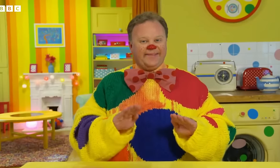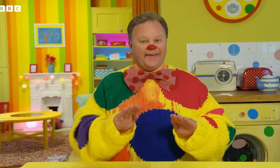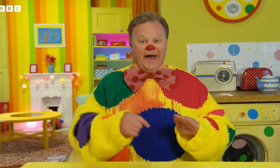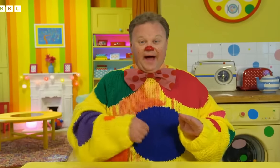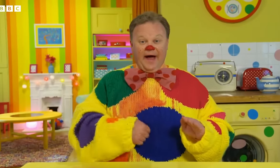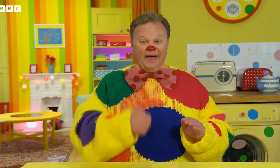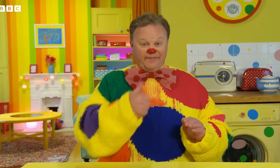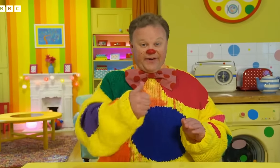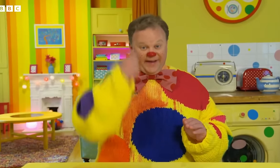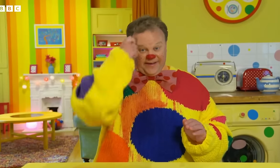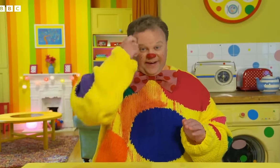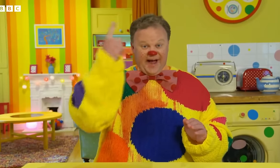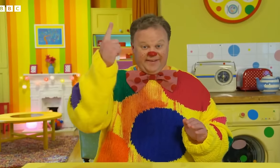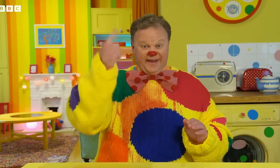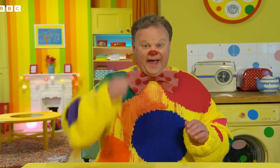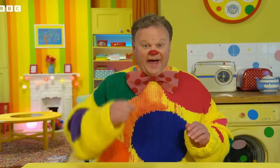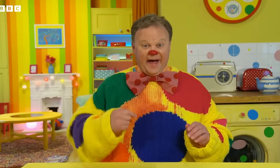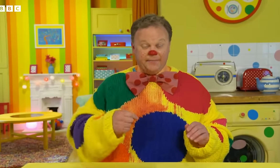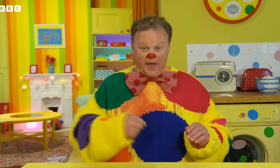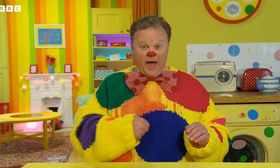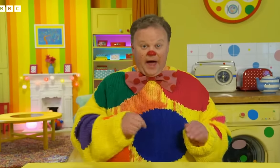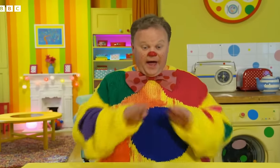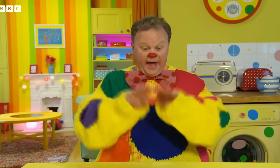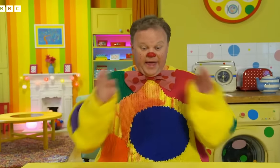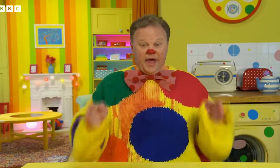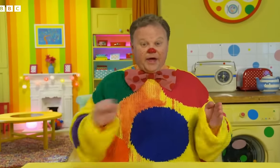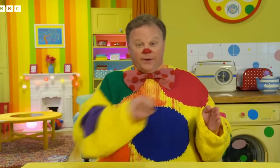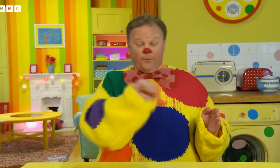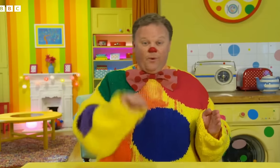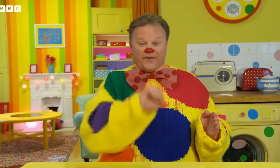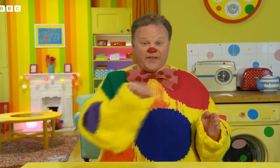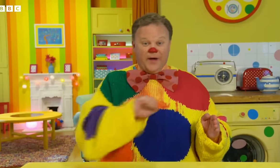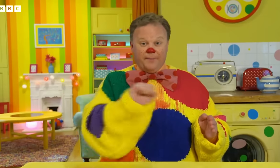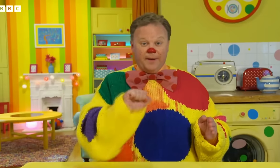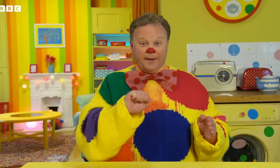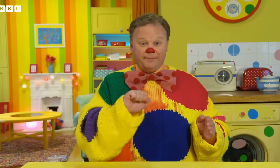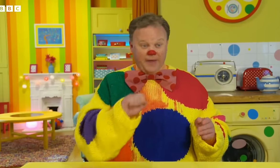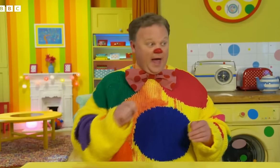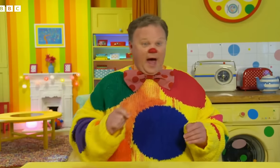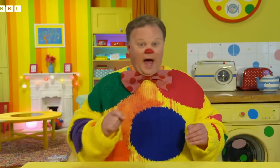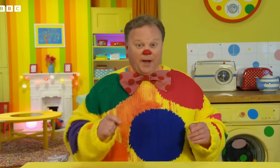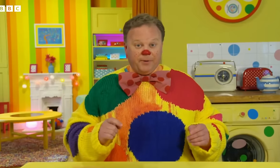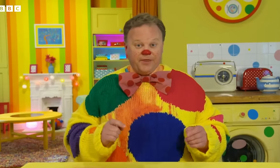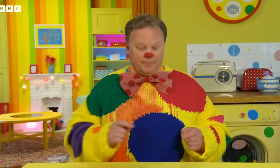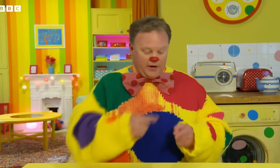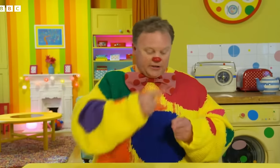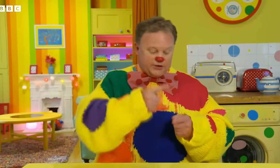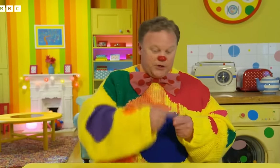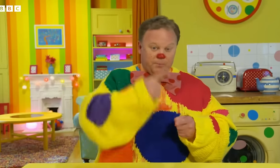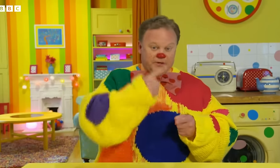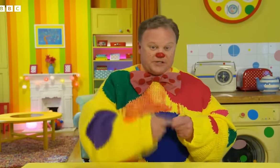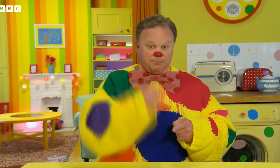Wait, I've got a good idea. I can wash them. I'll put them on a super